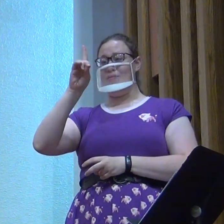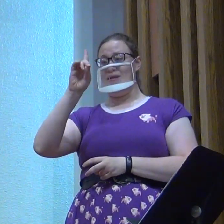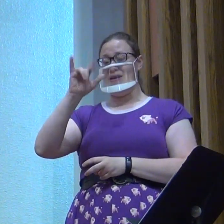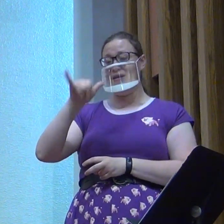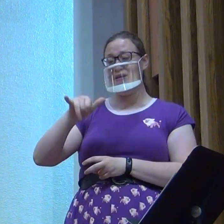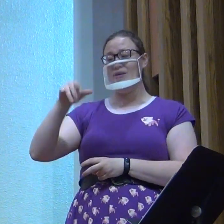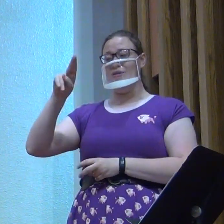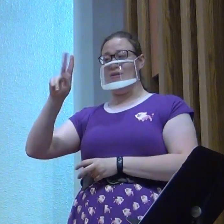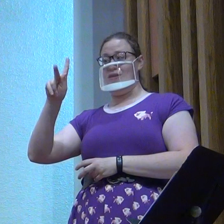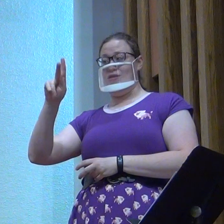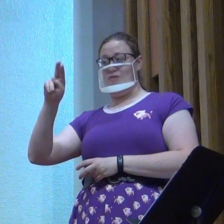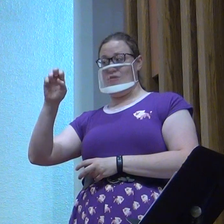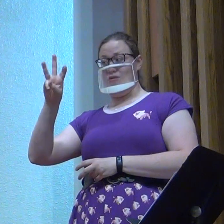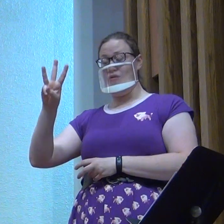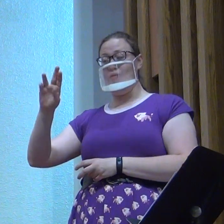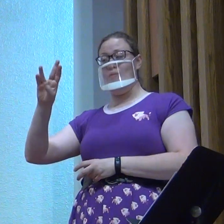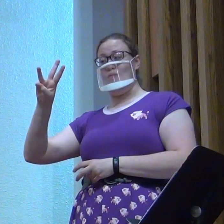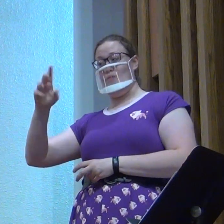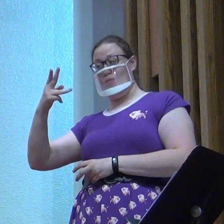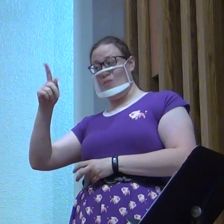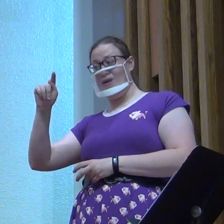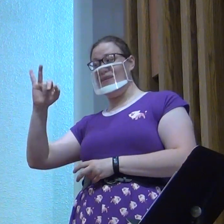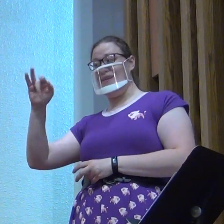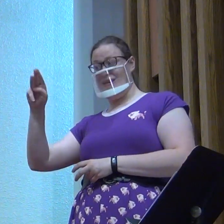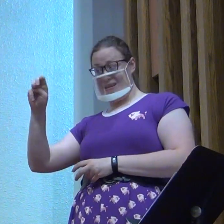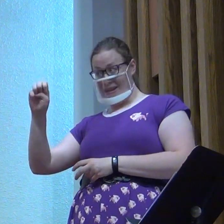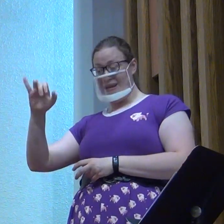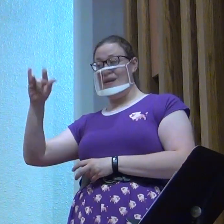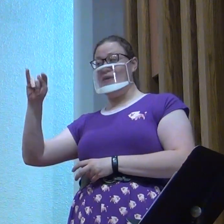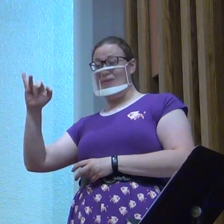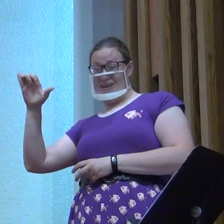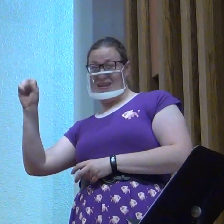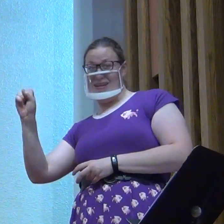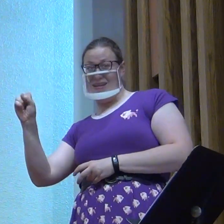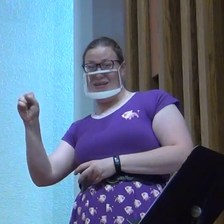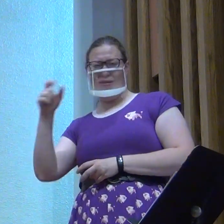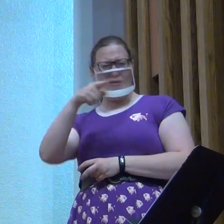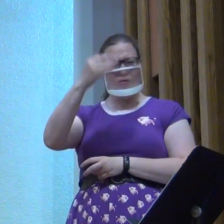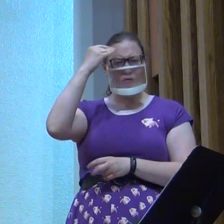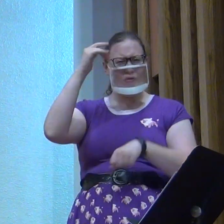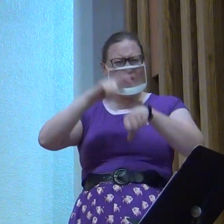Chicago. Are you with me yet? The song starts out,